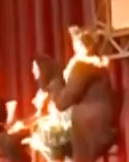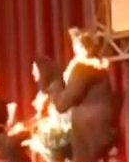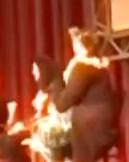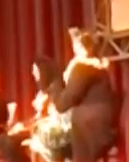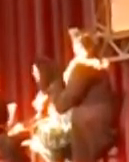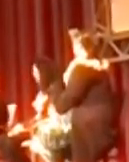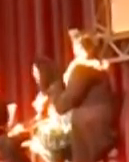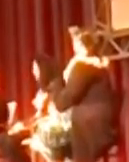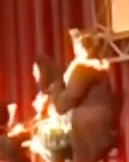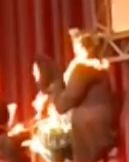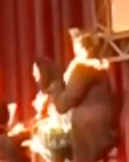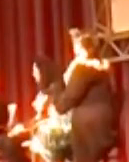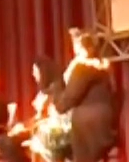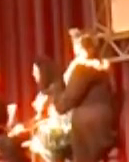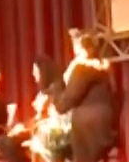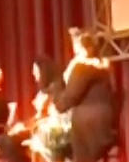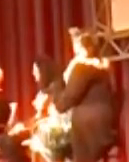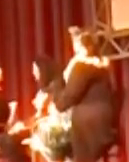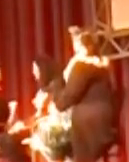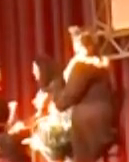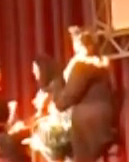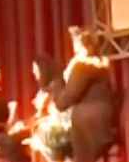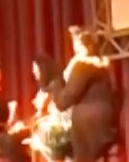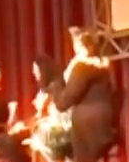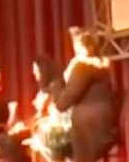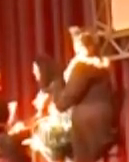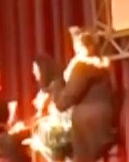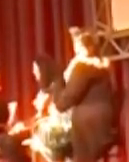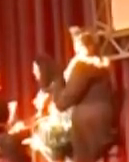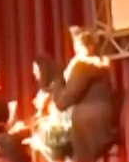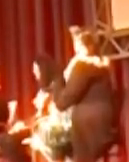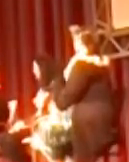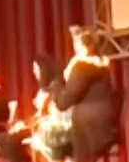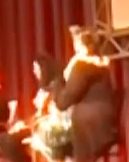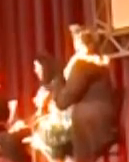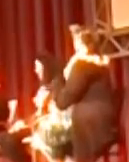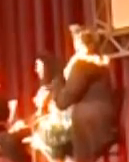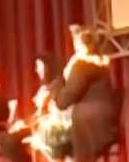established holy institutions, are coming towards us and want to be our friends now.